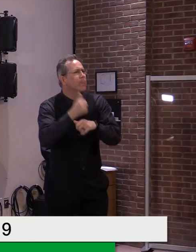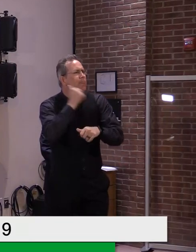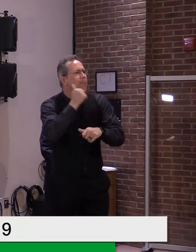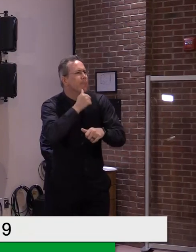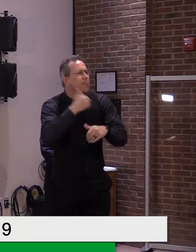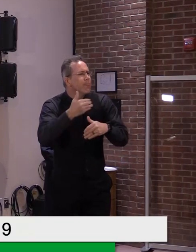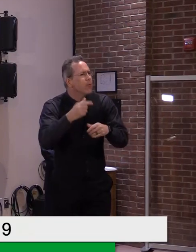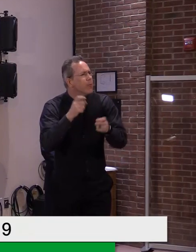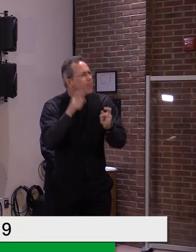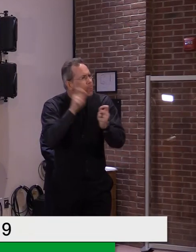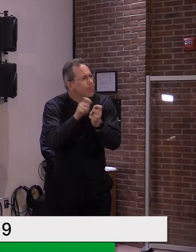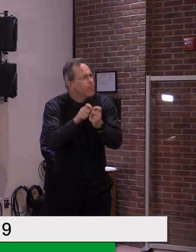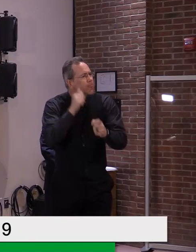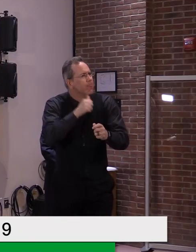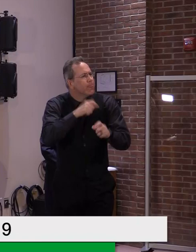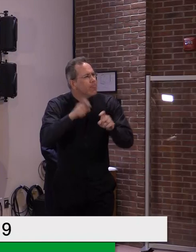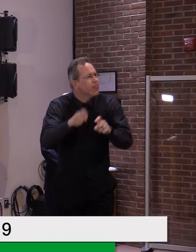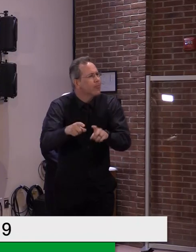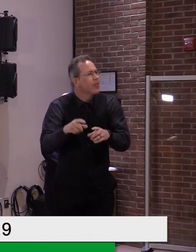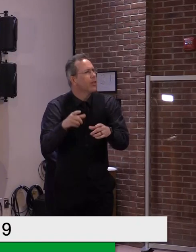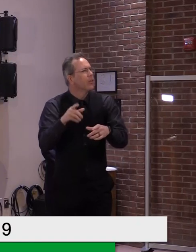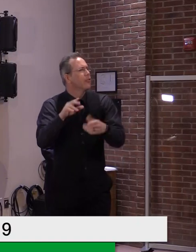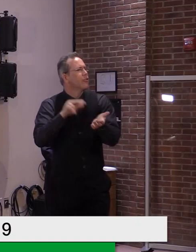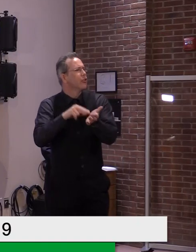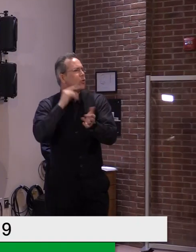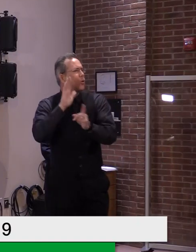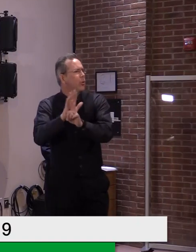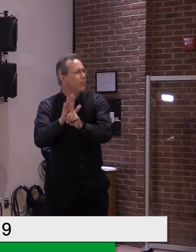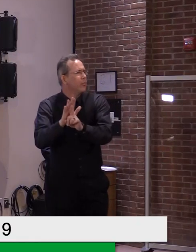Can possibly Secretary Smith answer